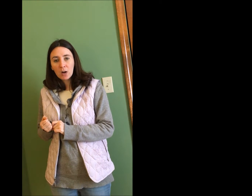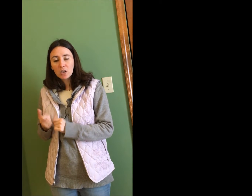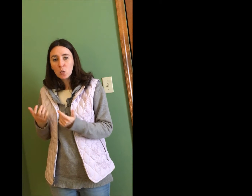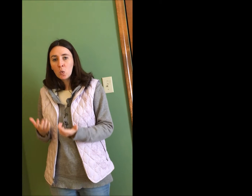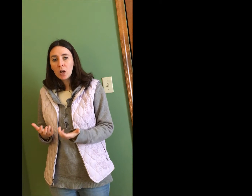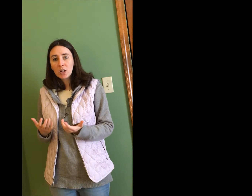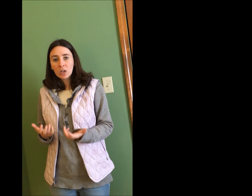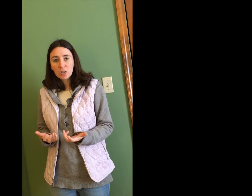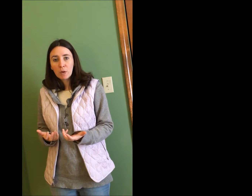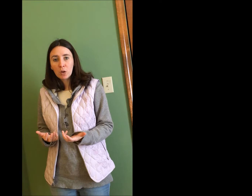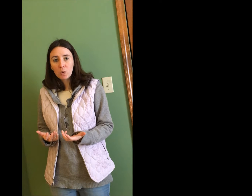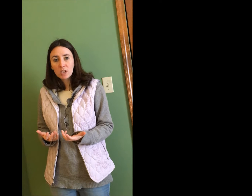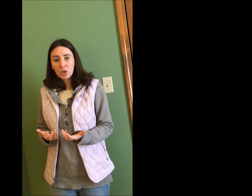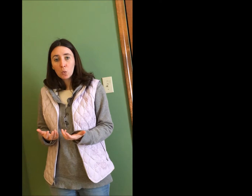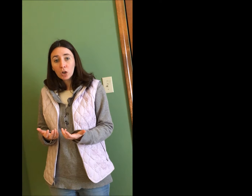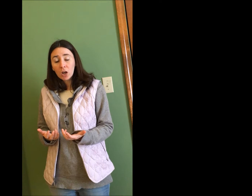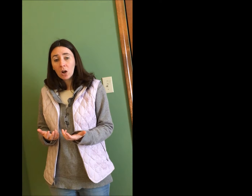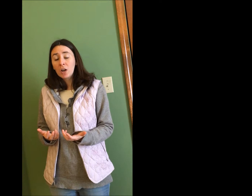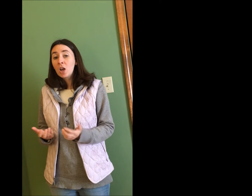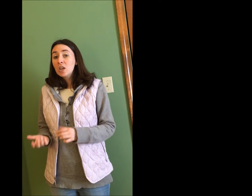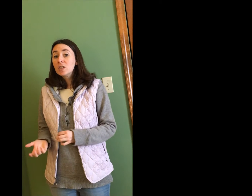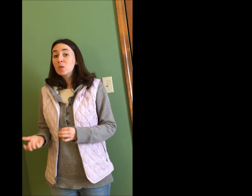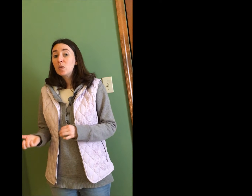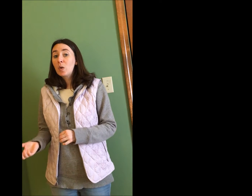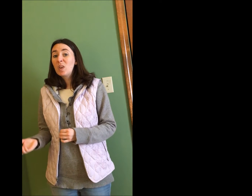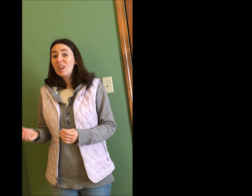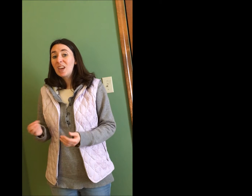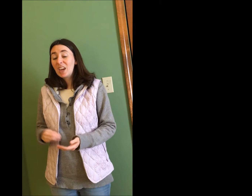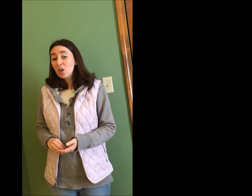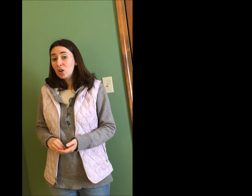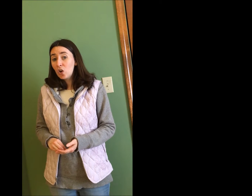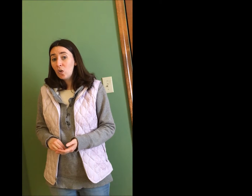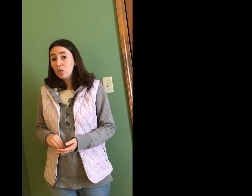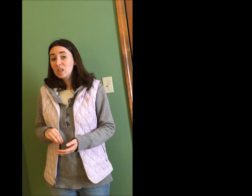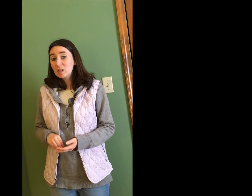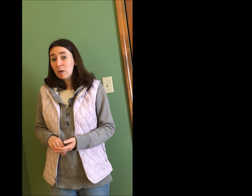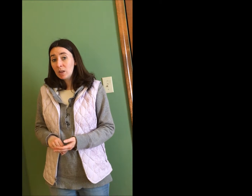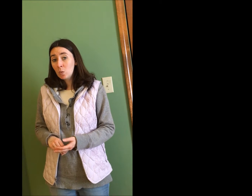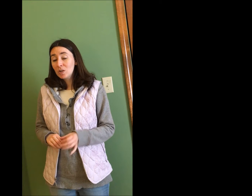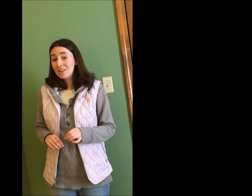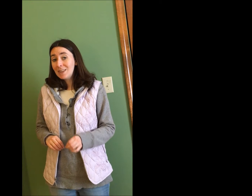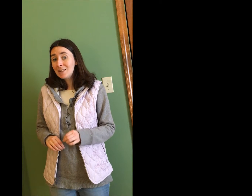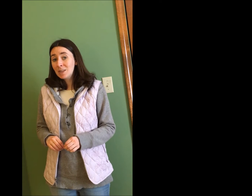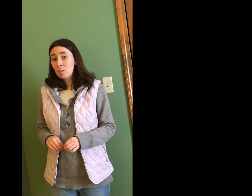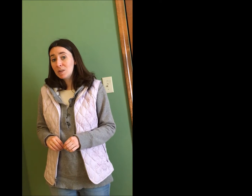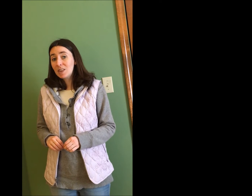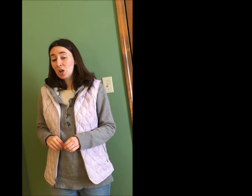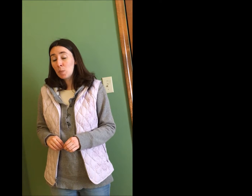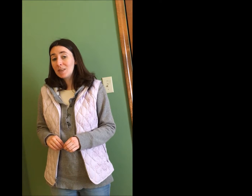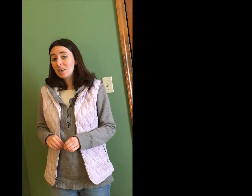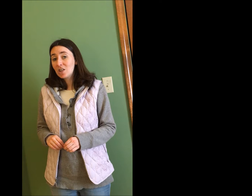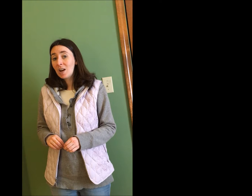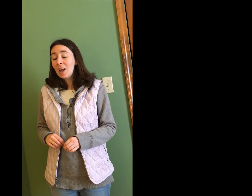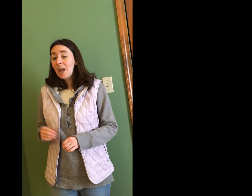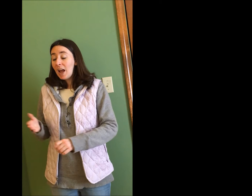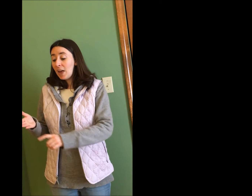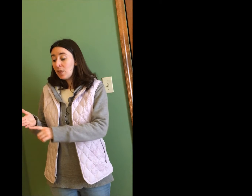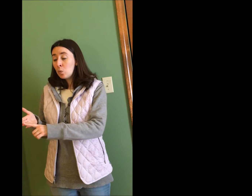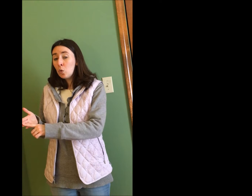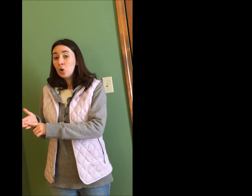parents, what are their spelling words that they're working on, so that we can carry over spelling words into the music therapy session. And then we'll work